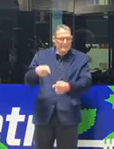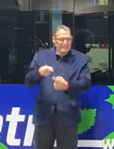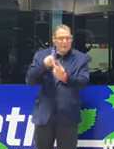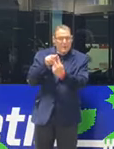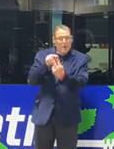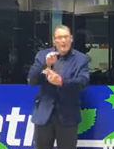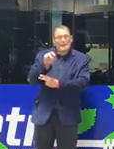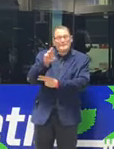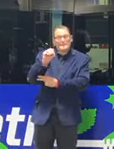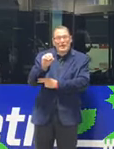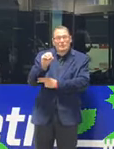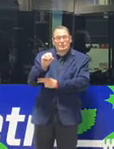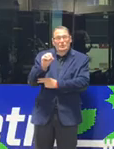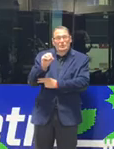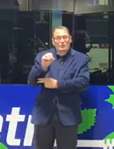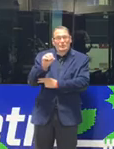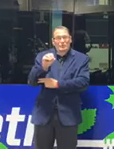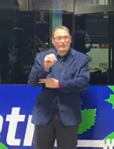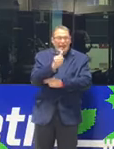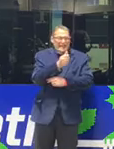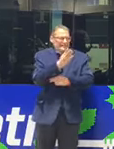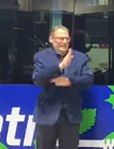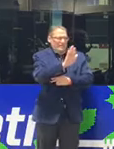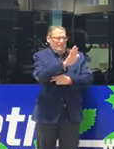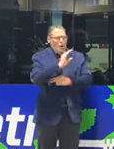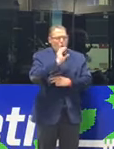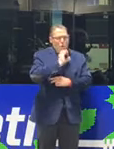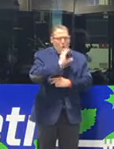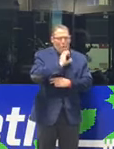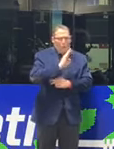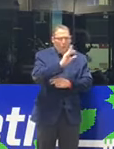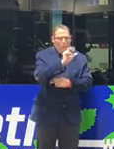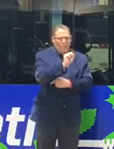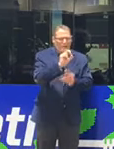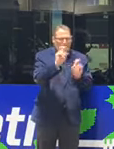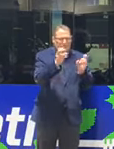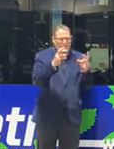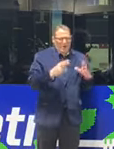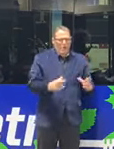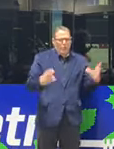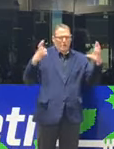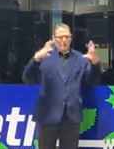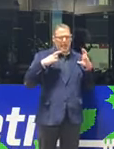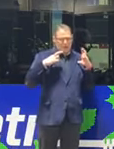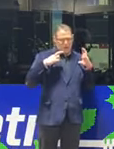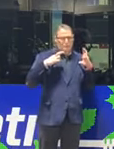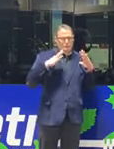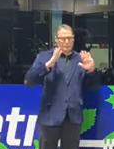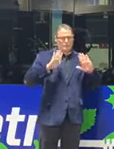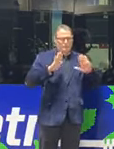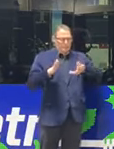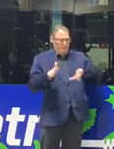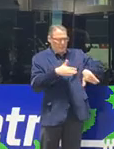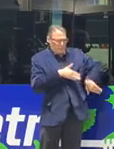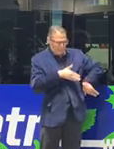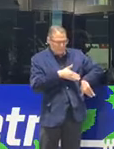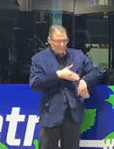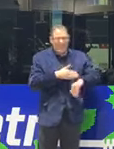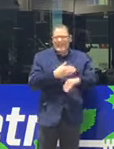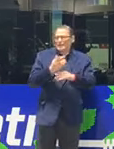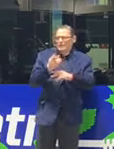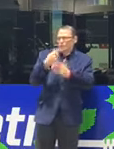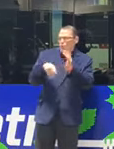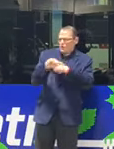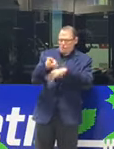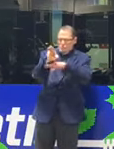Transit will be retiring several of their old buses, the clean-burning diesel buses, the ones that you're used